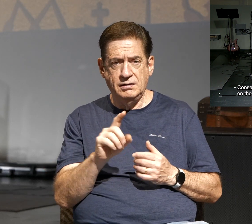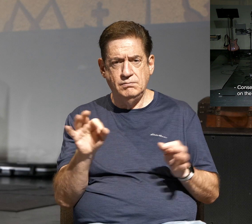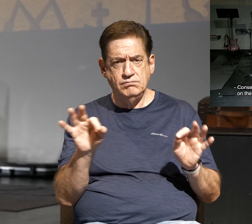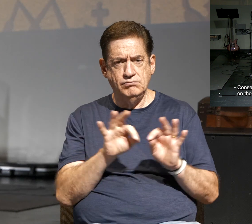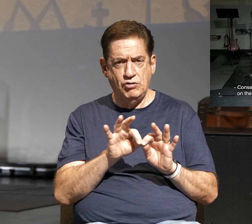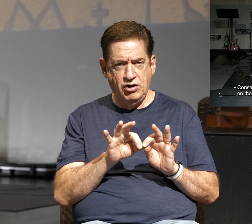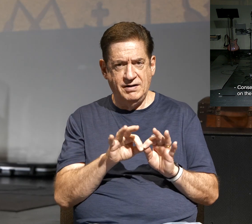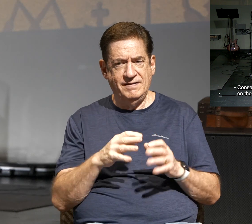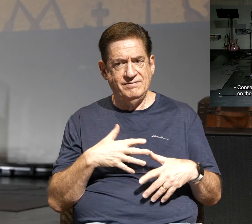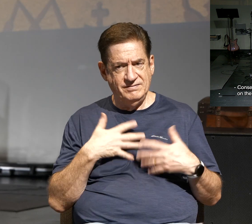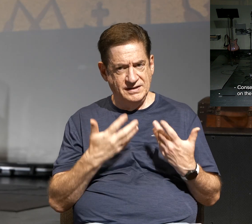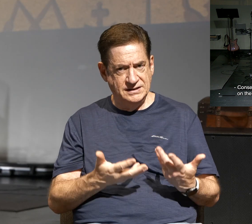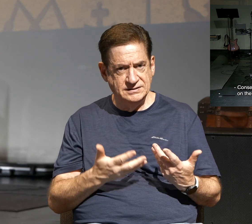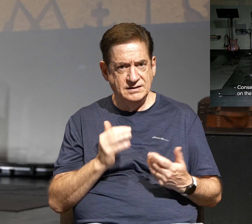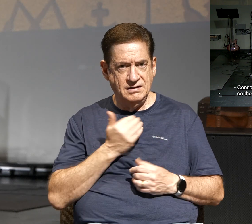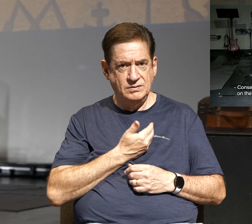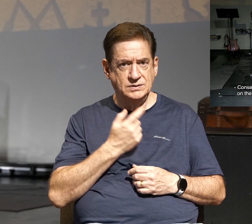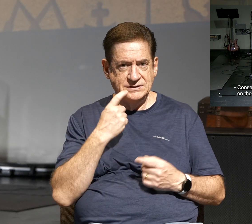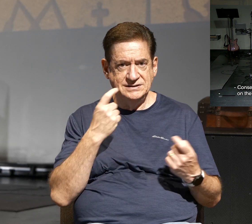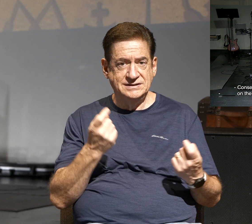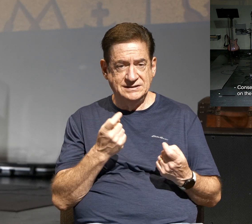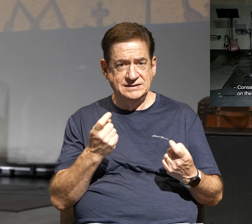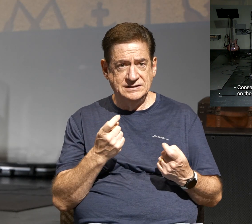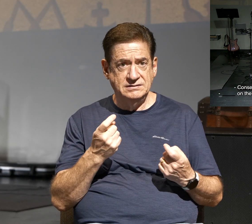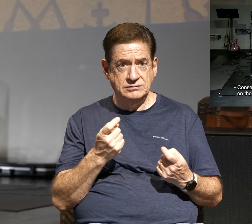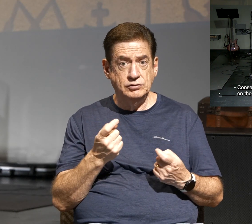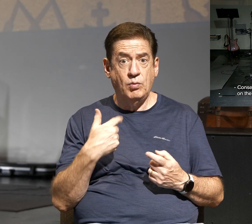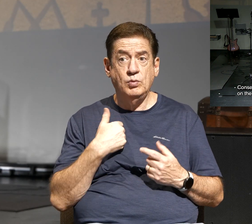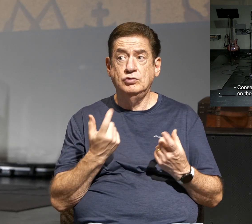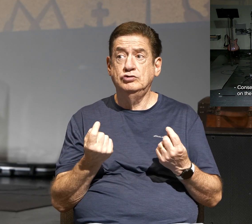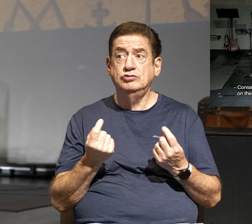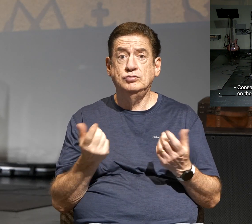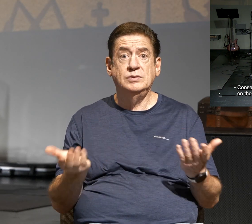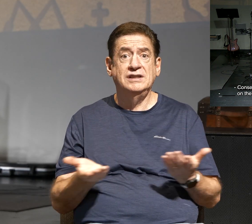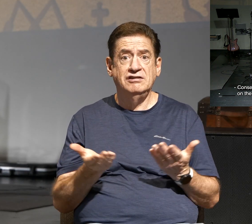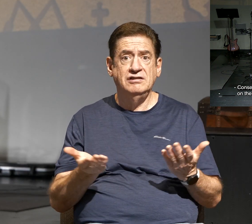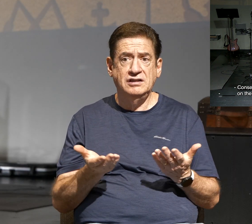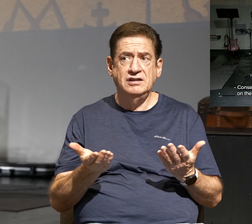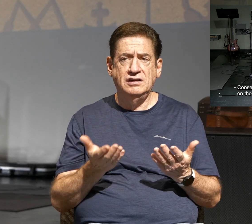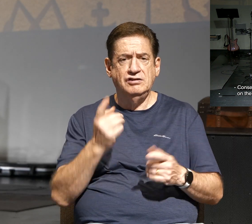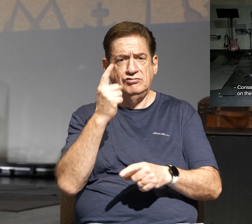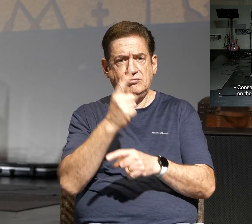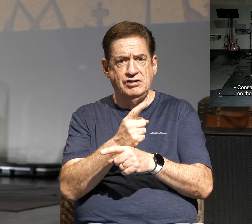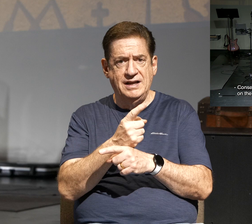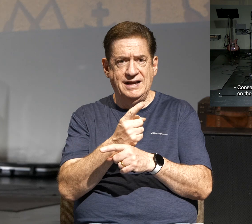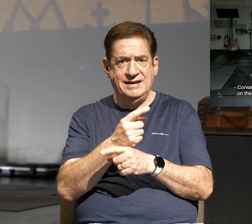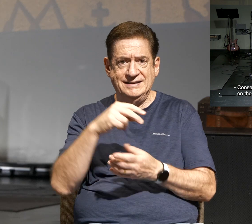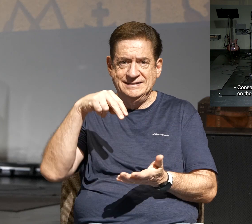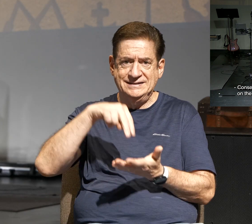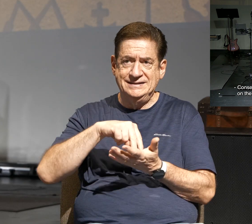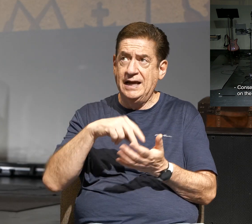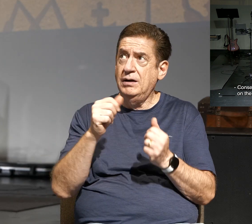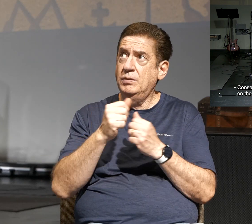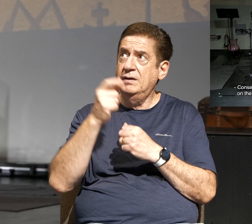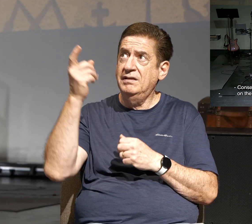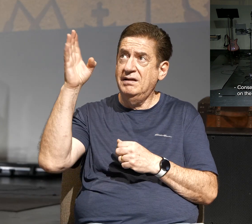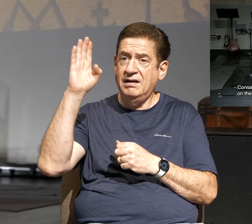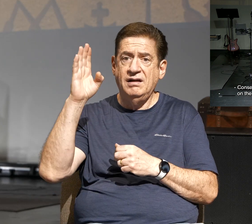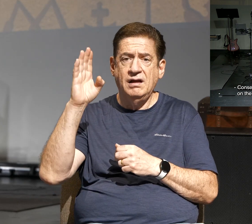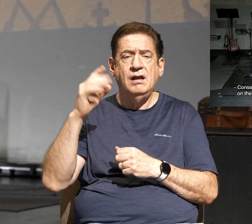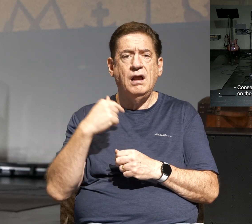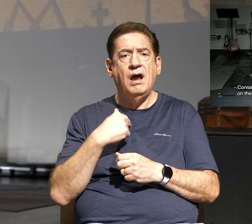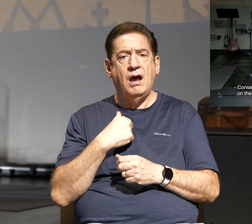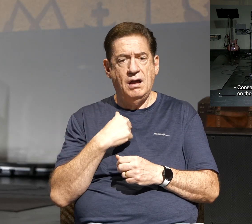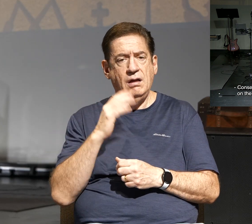importance of confessing our sins. And so what we're doing here, being in right standing with God,